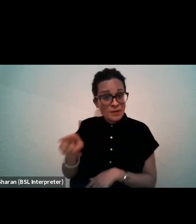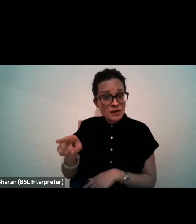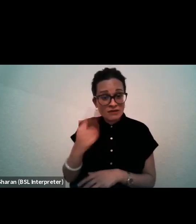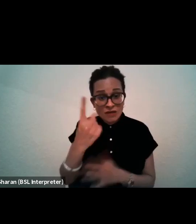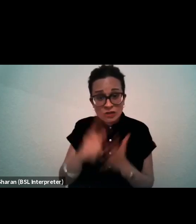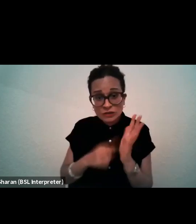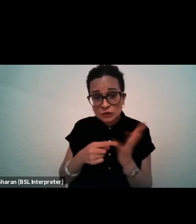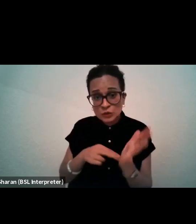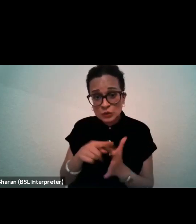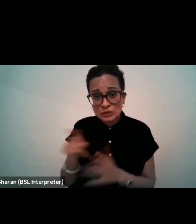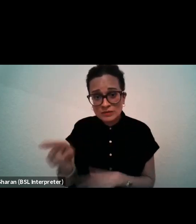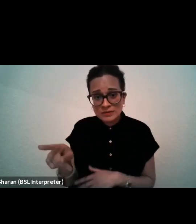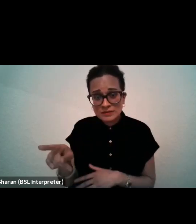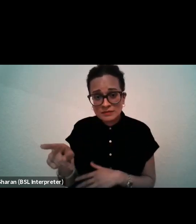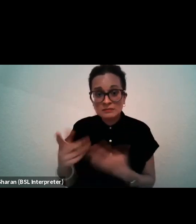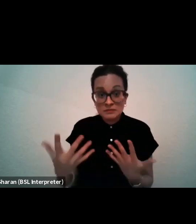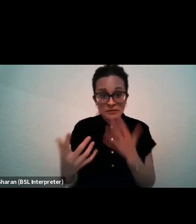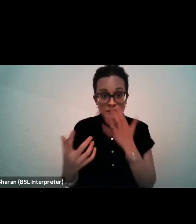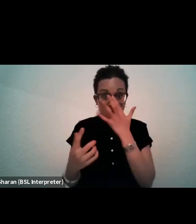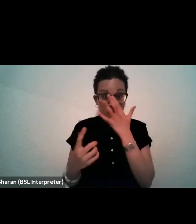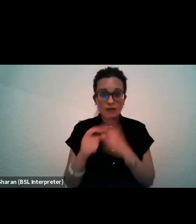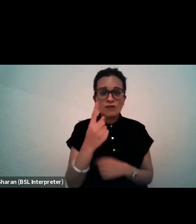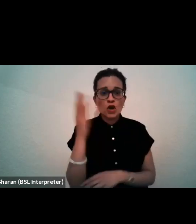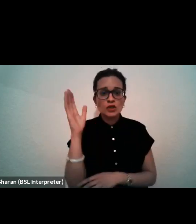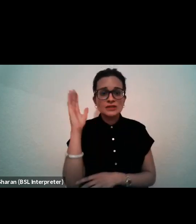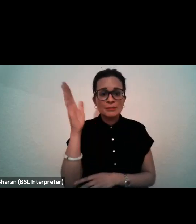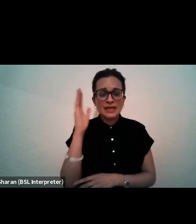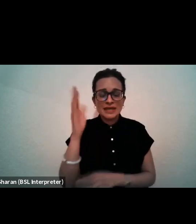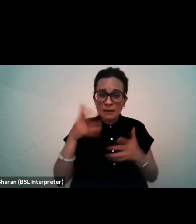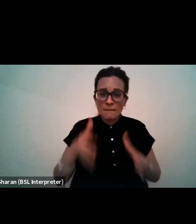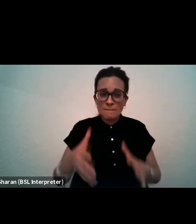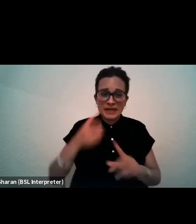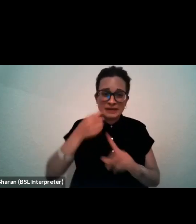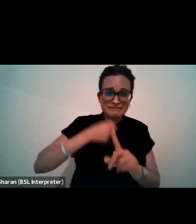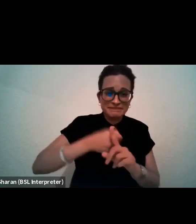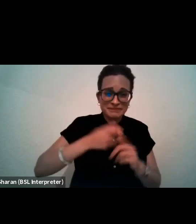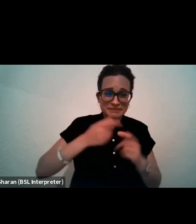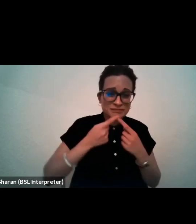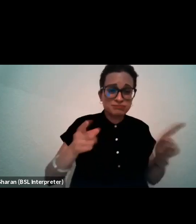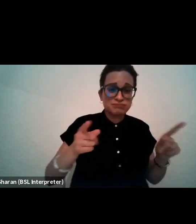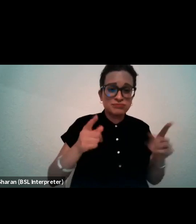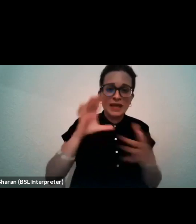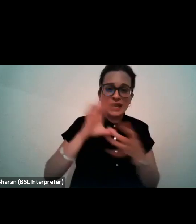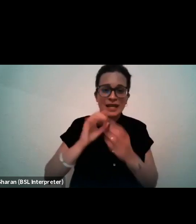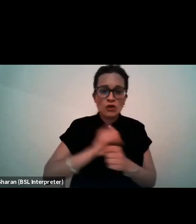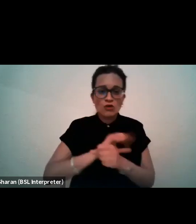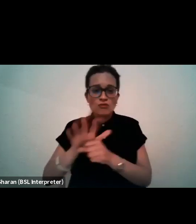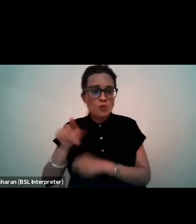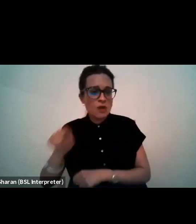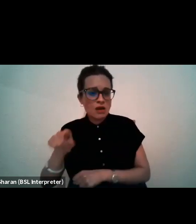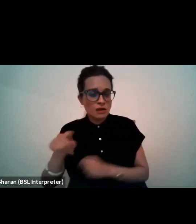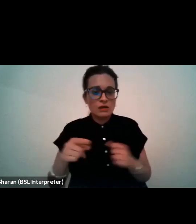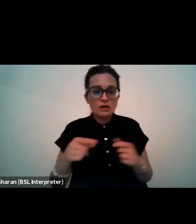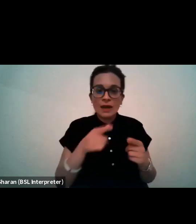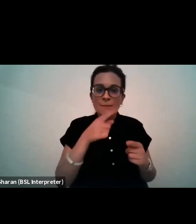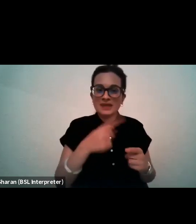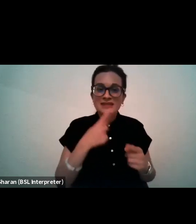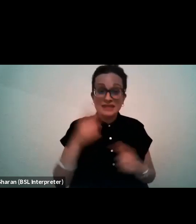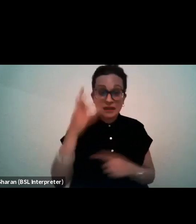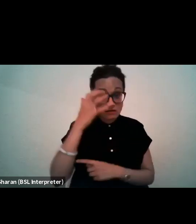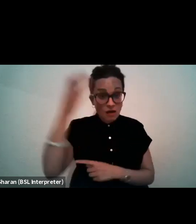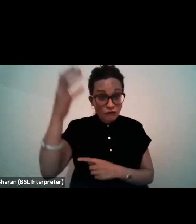June. Our first speaker has spoken out relentlessly on COVID-19 and condemned the easing of the lockdown